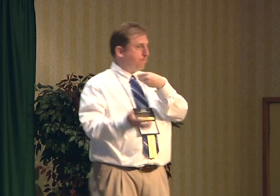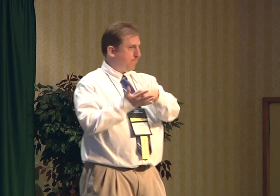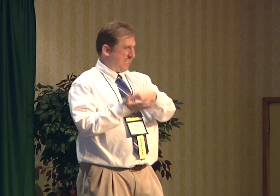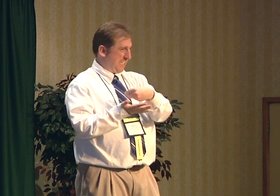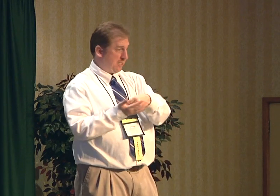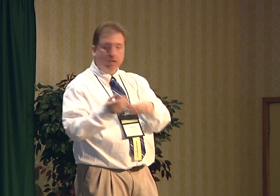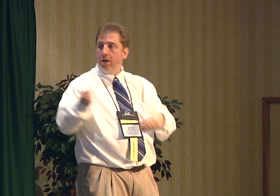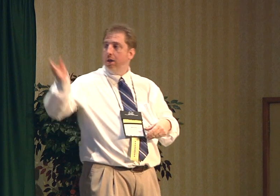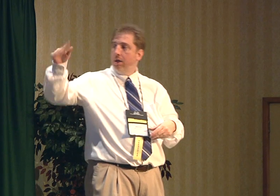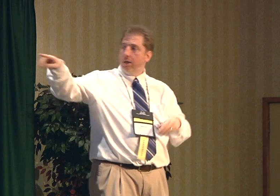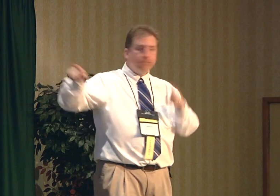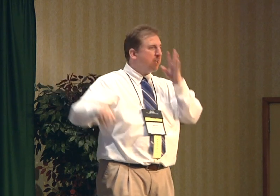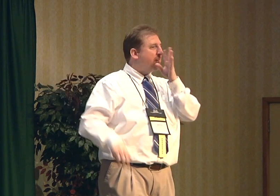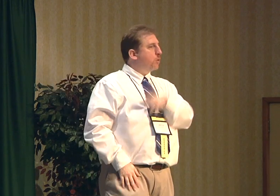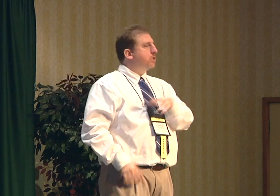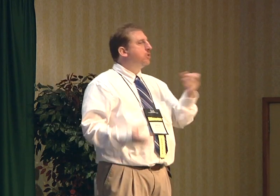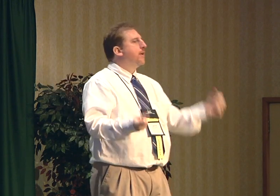will actually save them money.